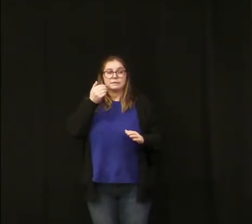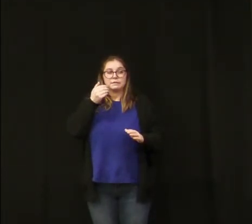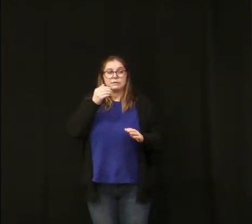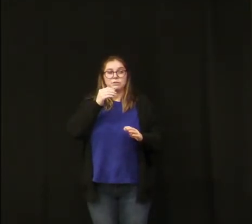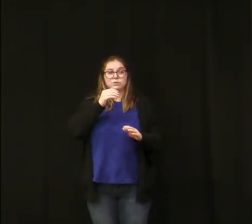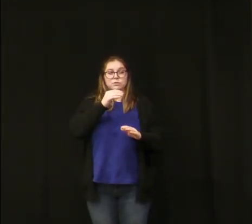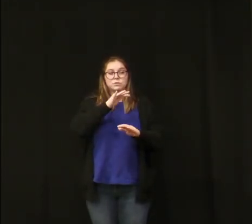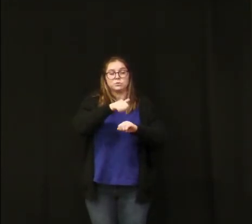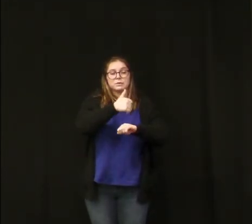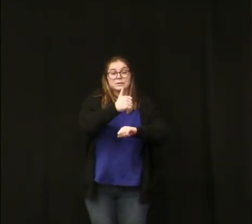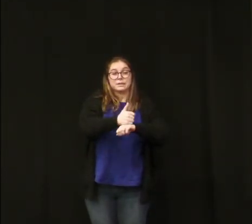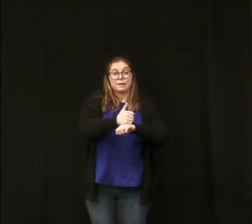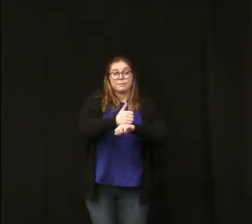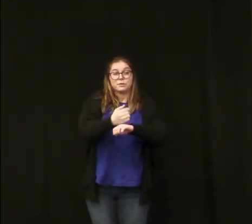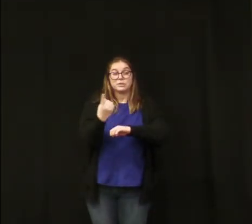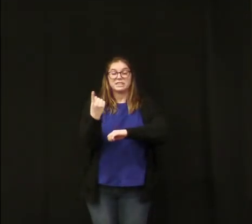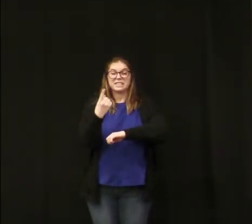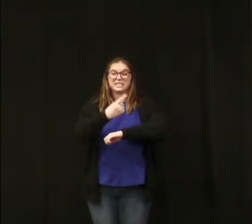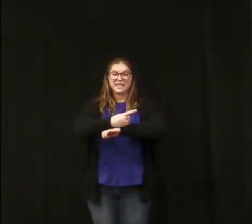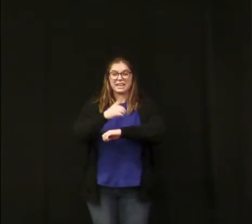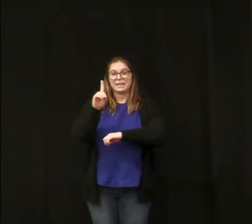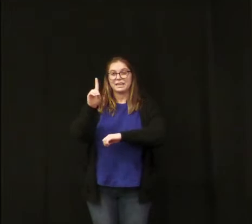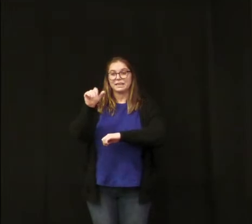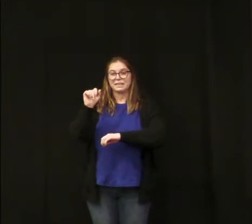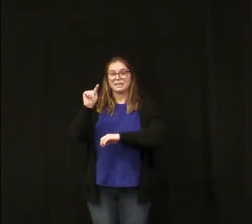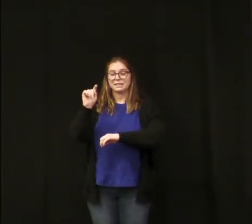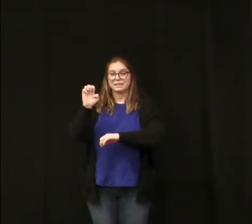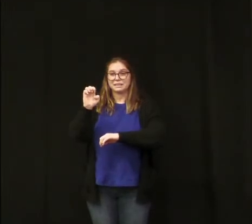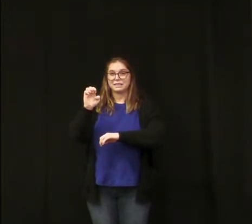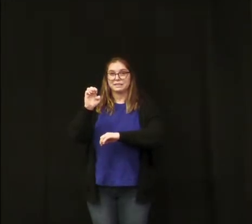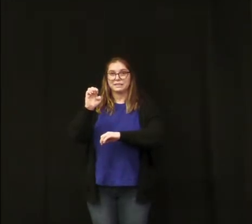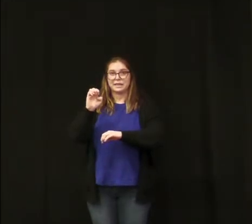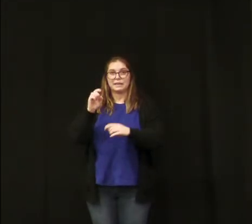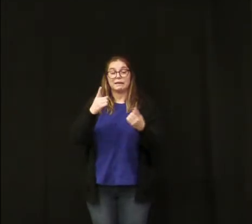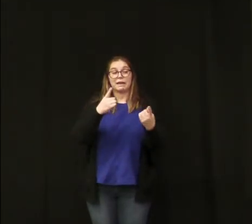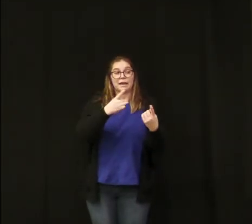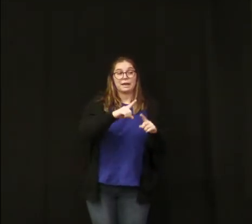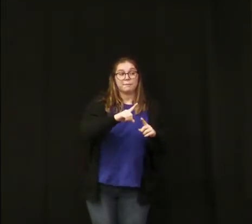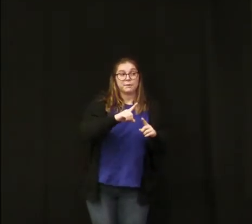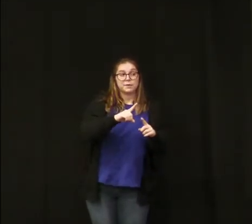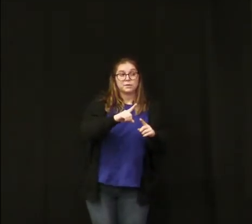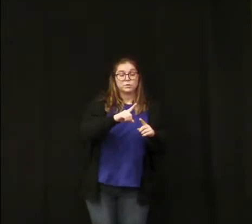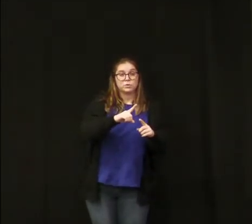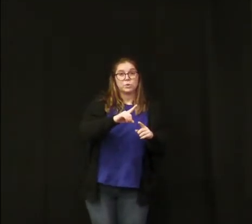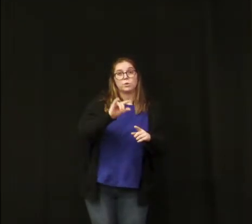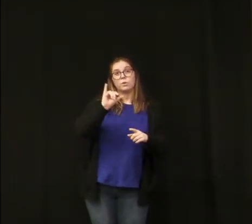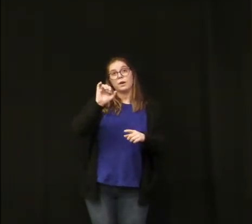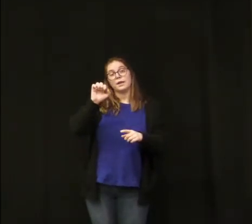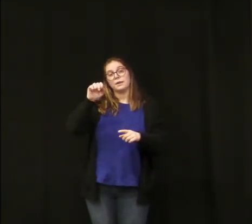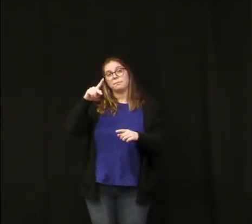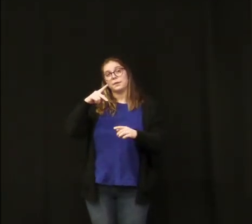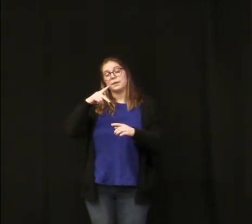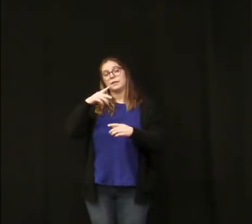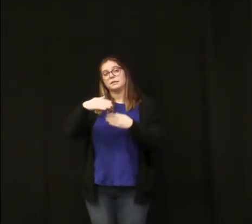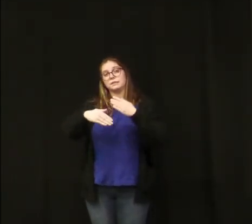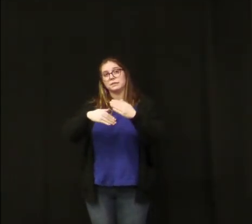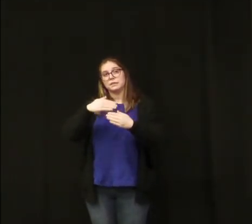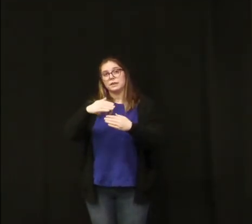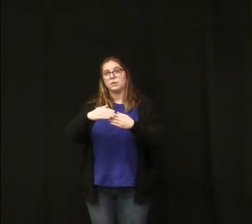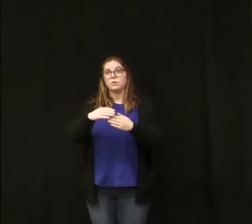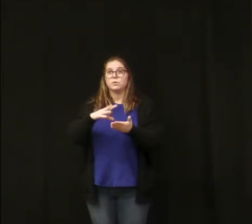You, Or not, or is that irrelevant of like, okay, it happens in an IEP cycle, say a kiddo is due for a new